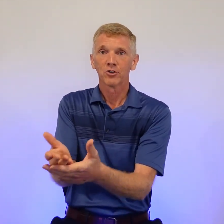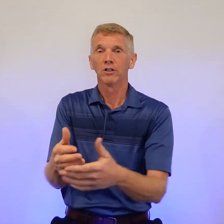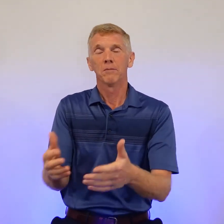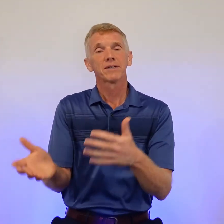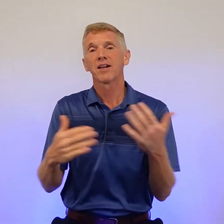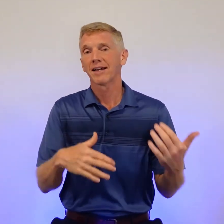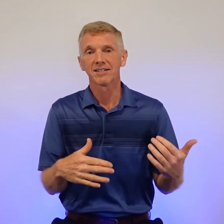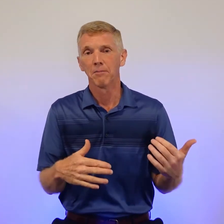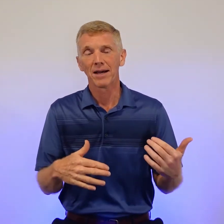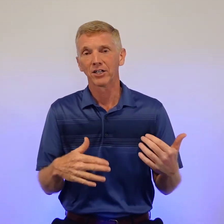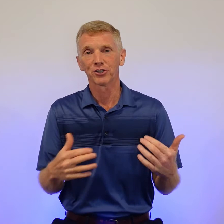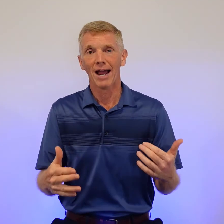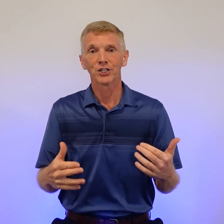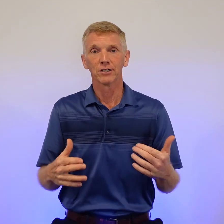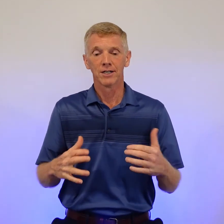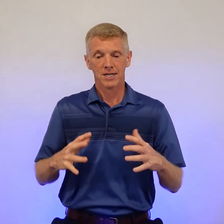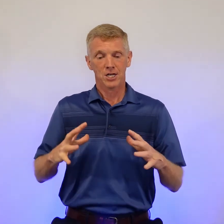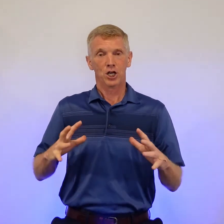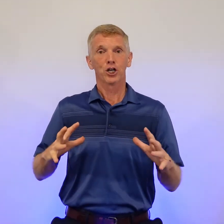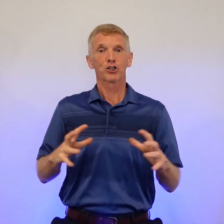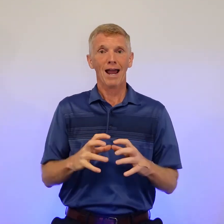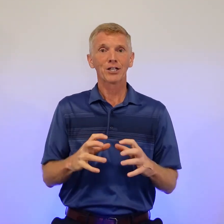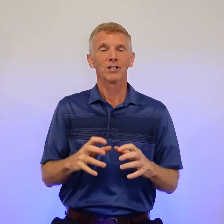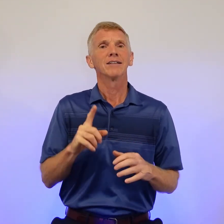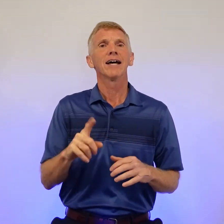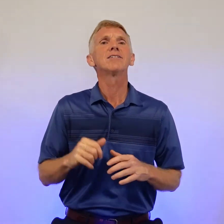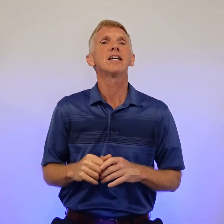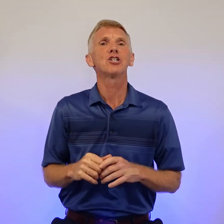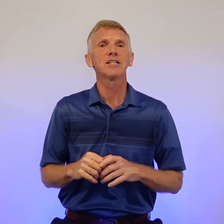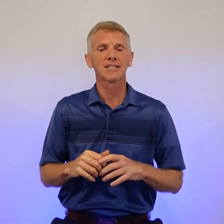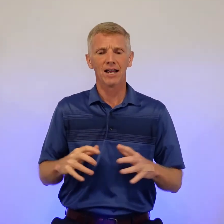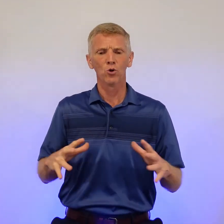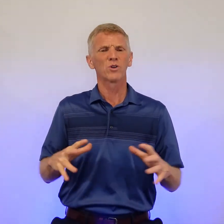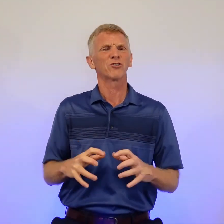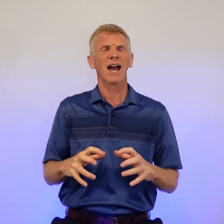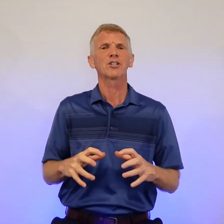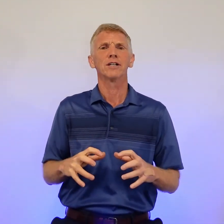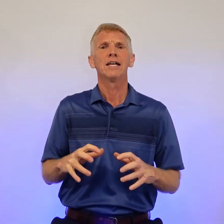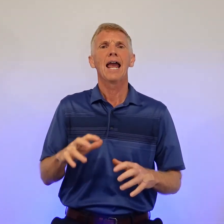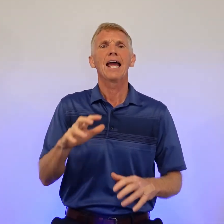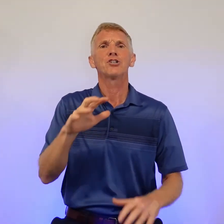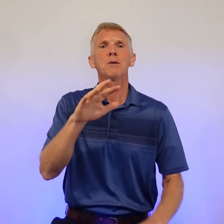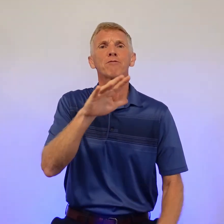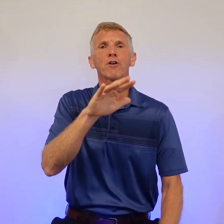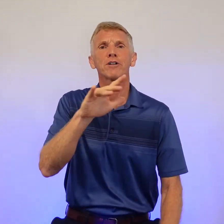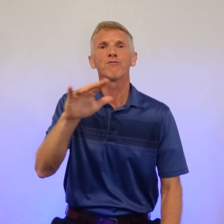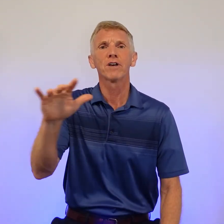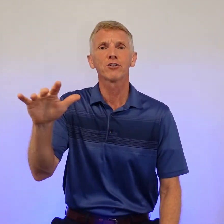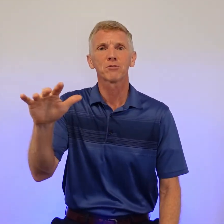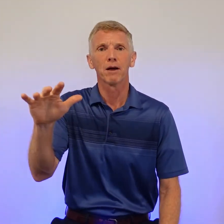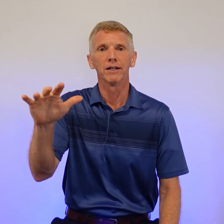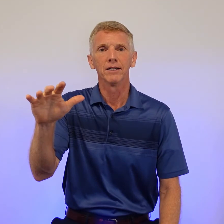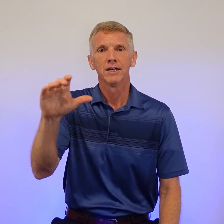let me take a step back on contraction. Contraction. Let's say she said, ooh, contraction, and she preferred to finger spell it.